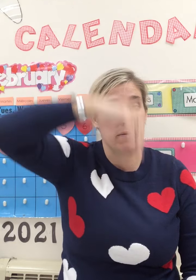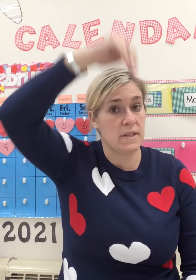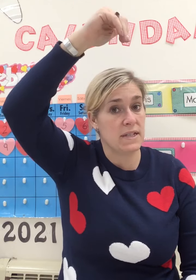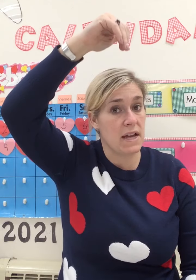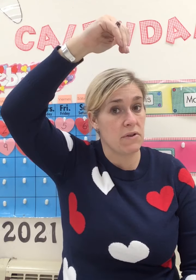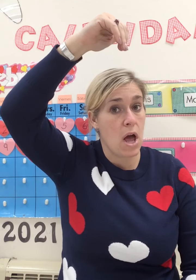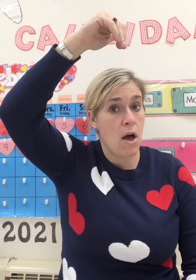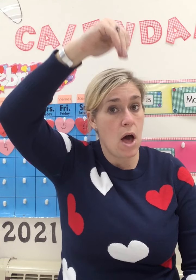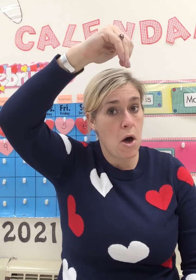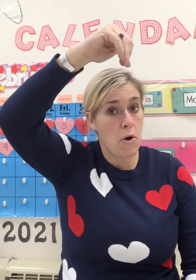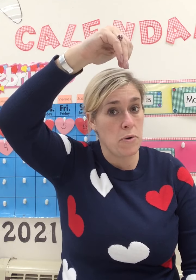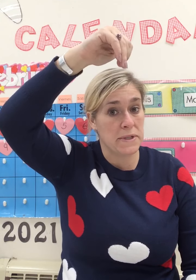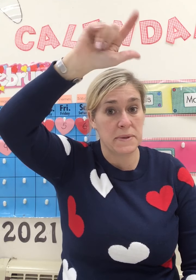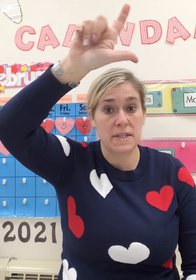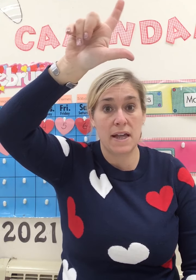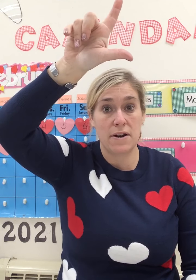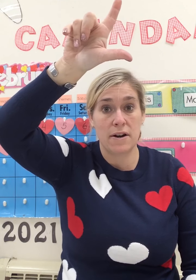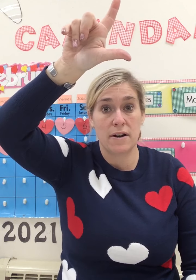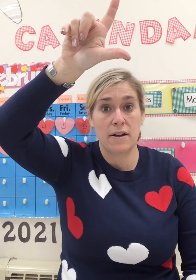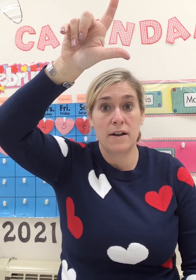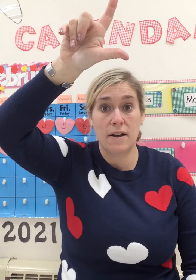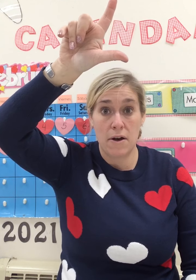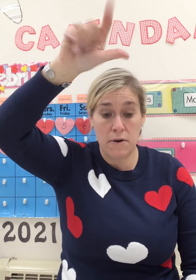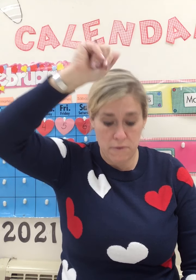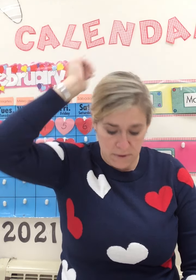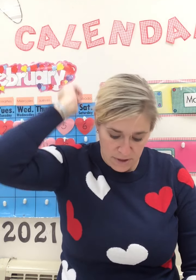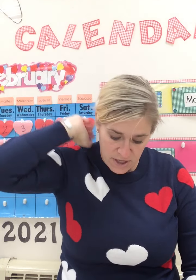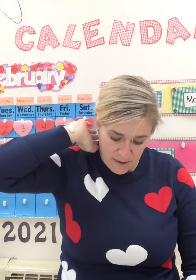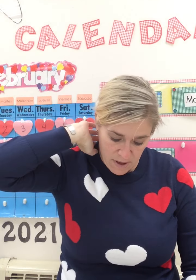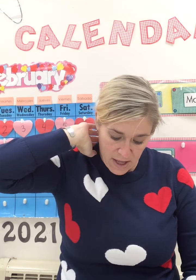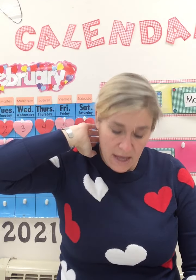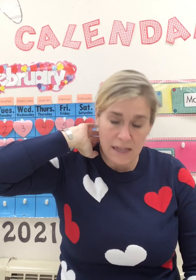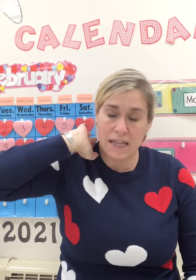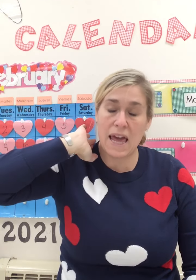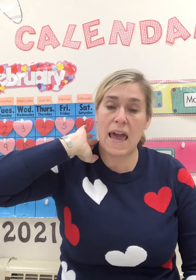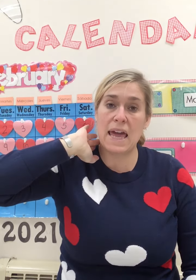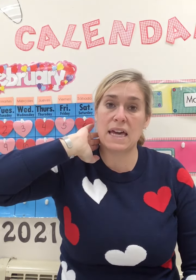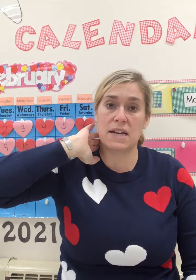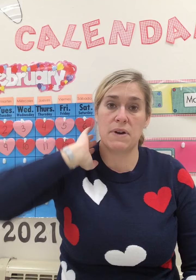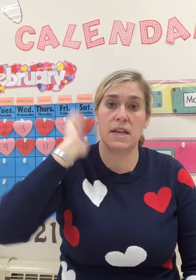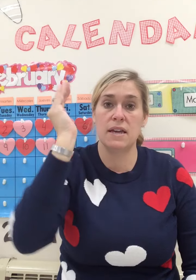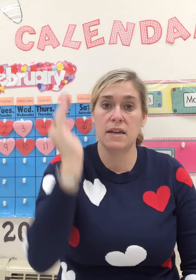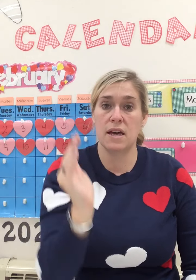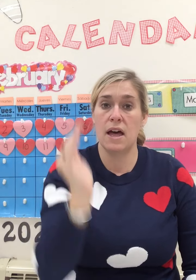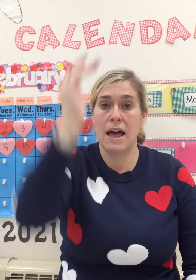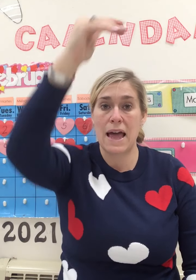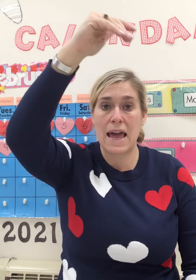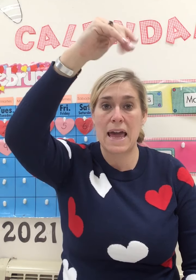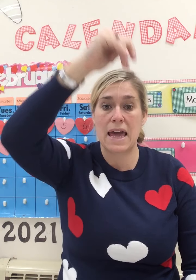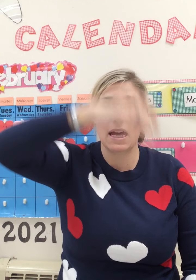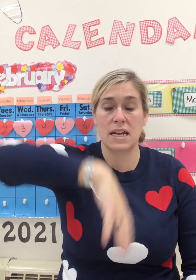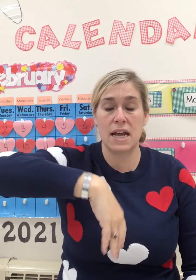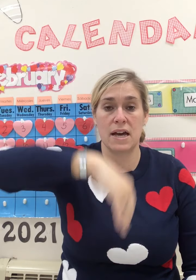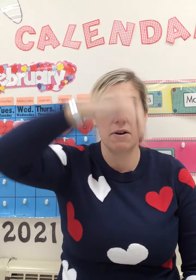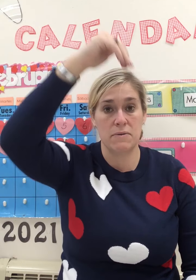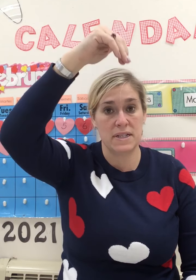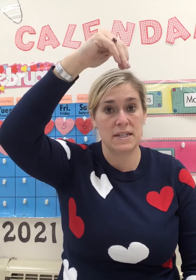What's the sound? O. So what's the letter? O. Good job. Can. Ready? K. An. What's the